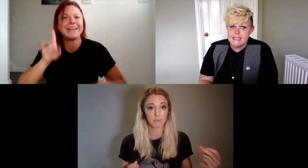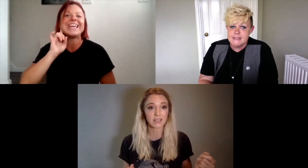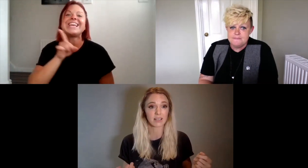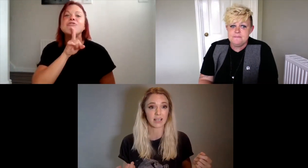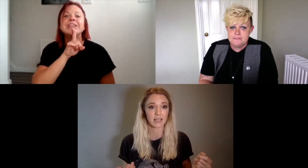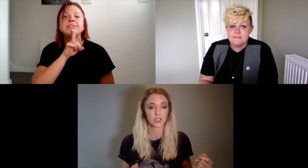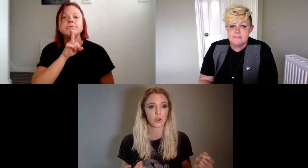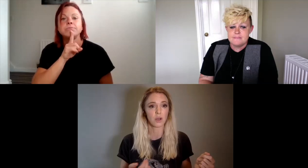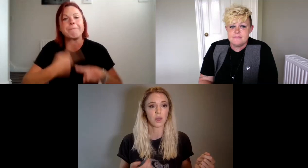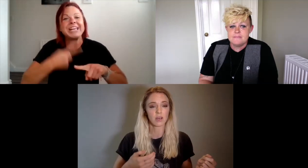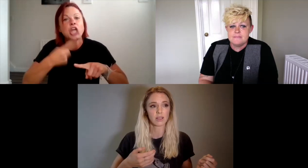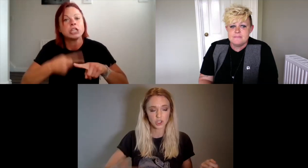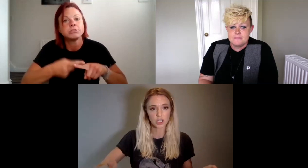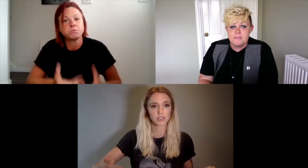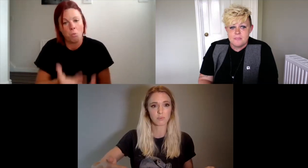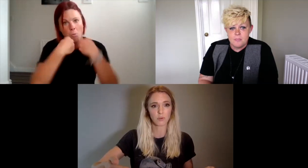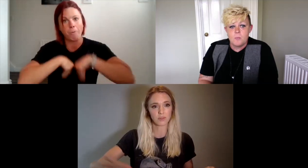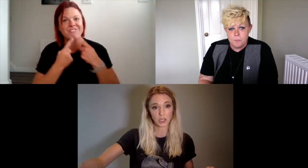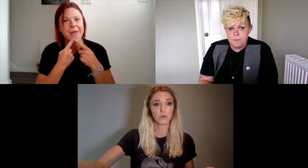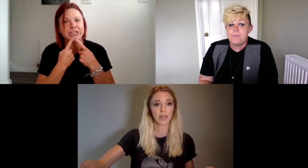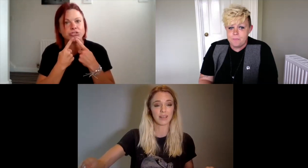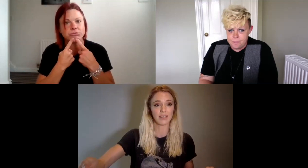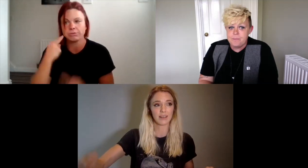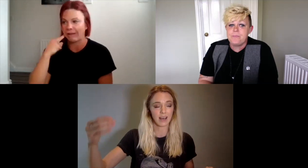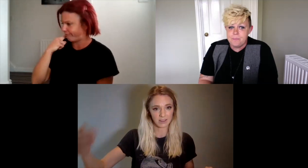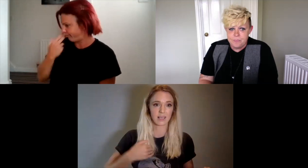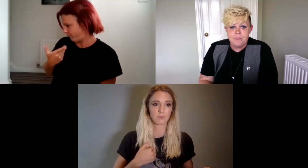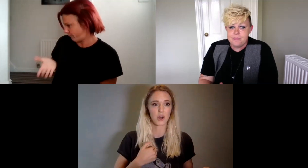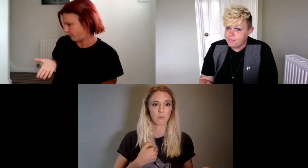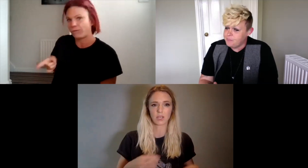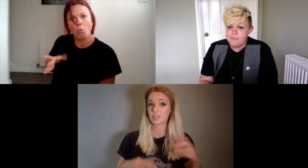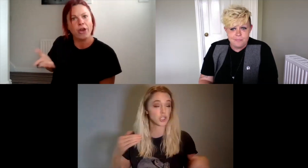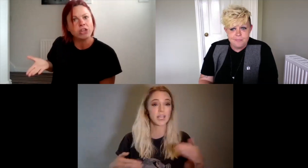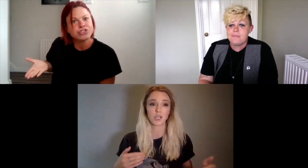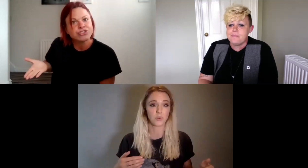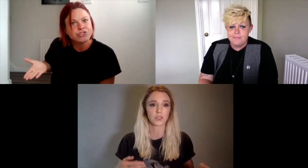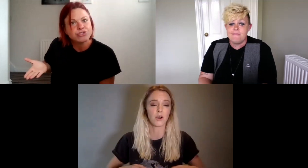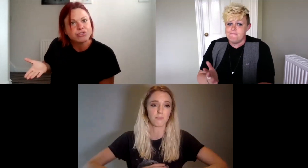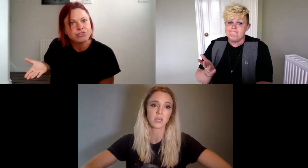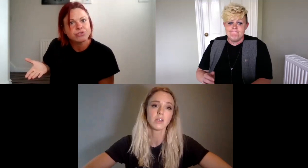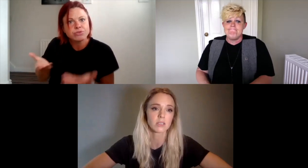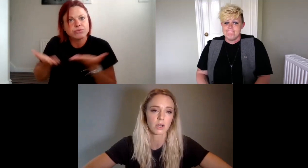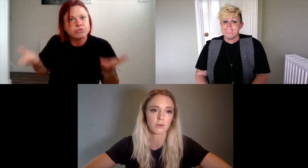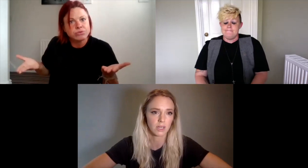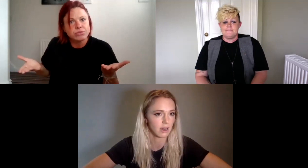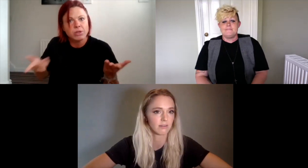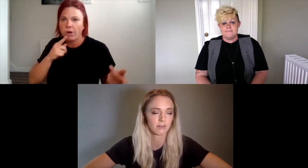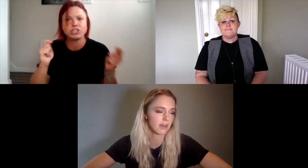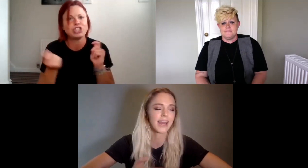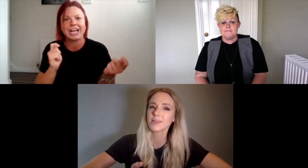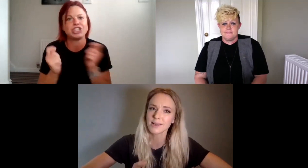it immediately. So it's just as important that you get it at the same time, because it's changing all the time. So